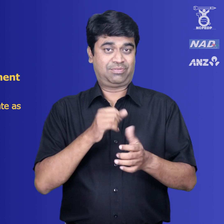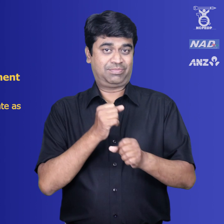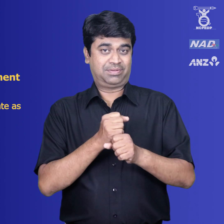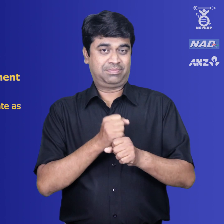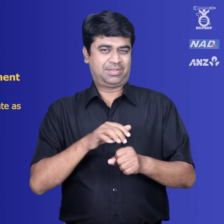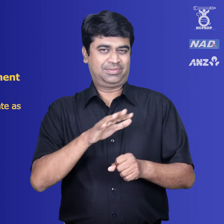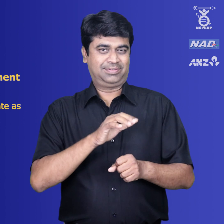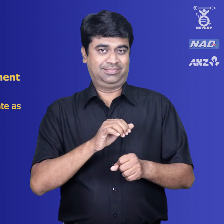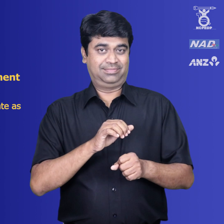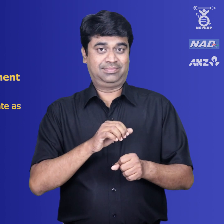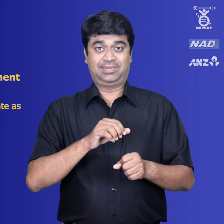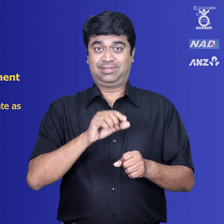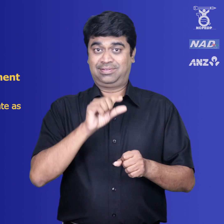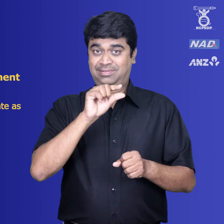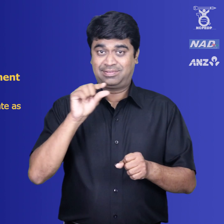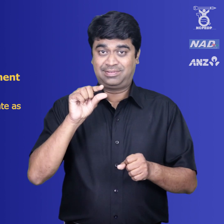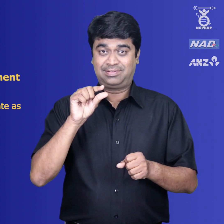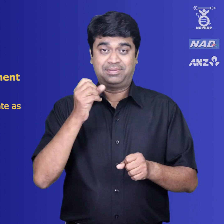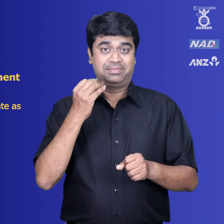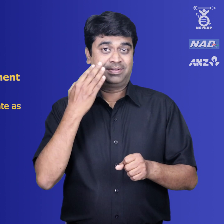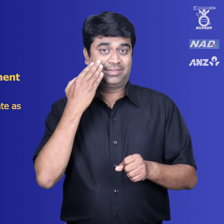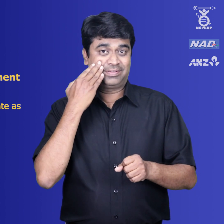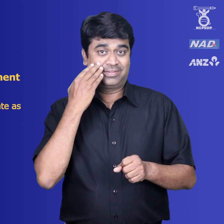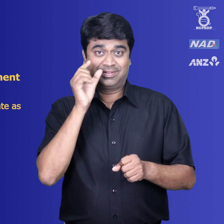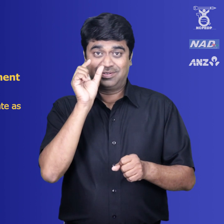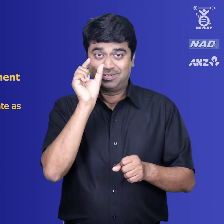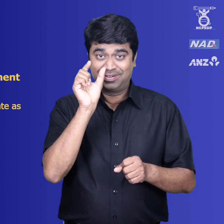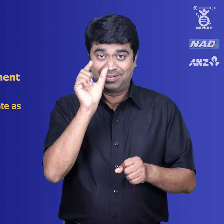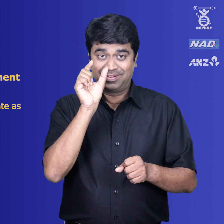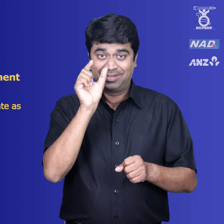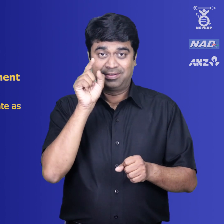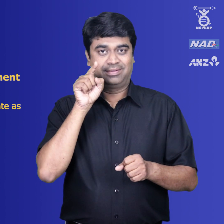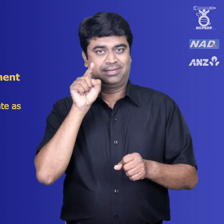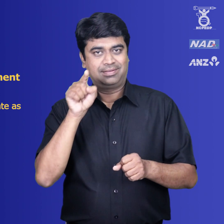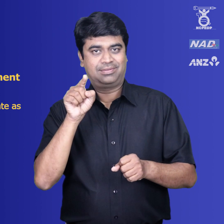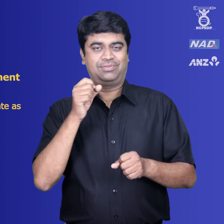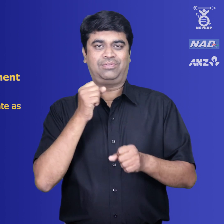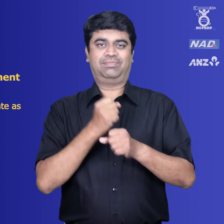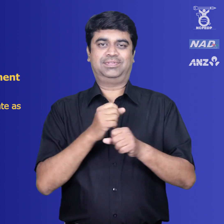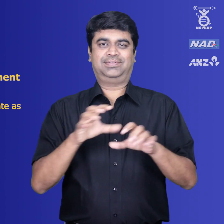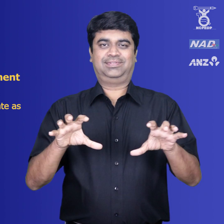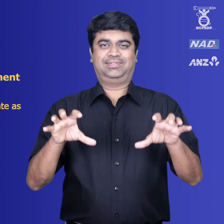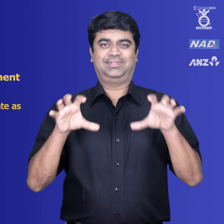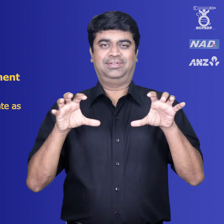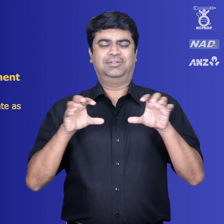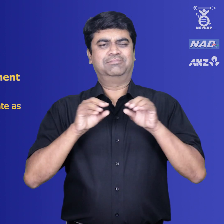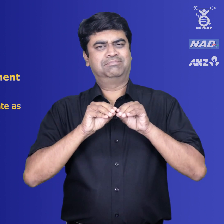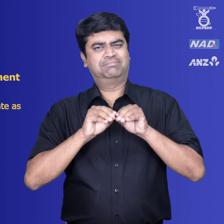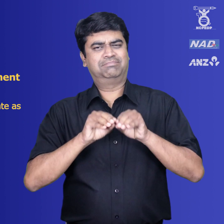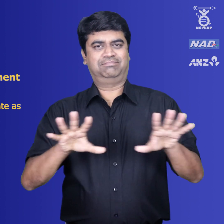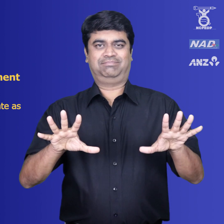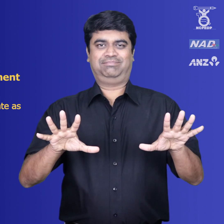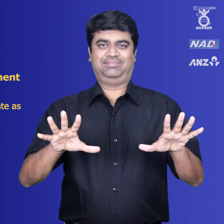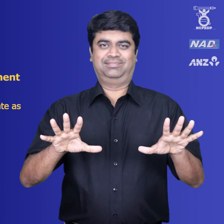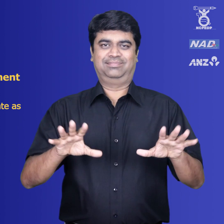It shall come into force on such date as the central government may, by notification in the official